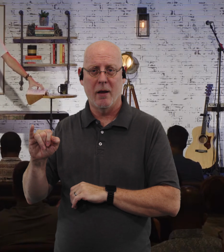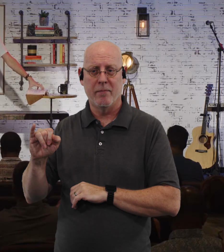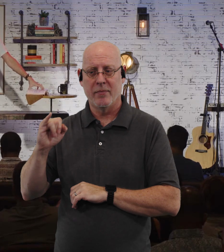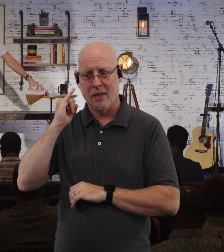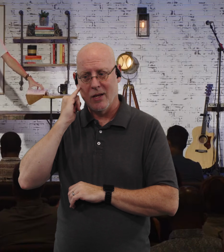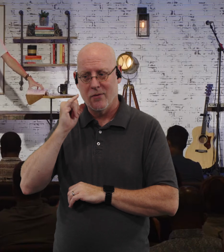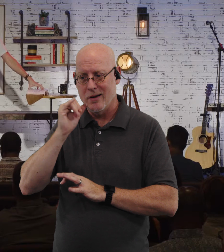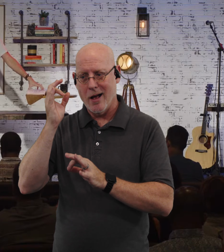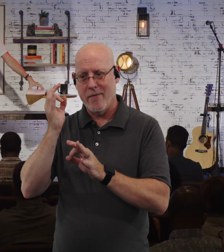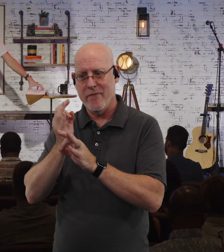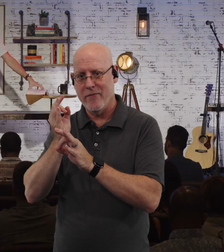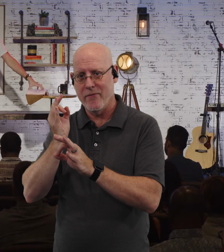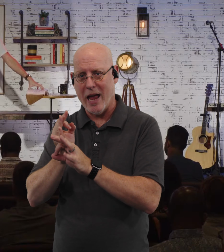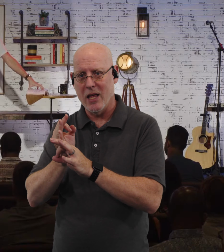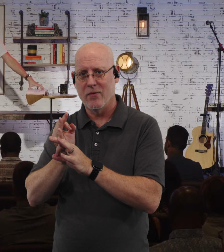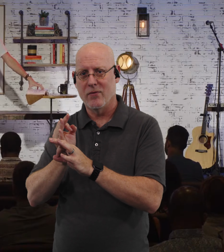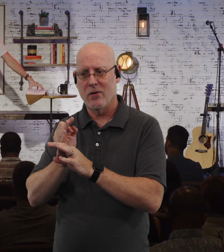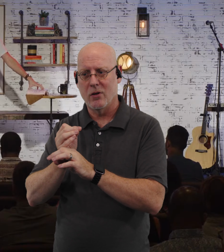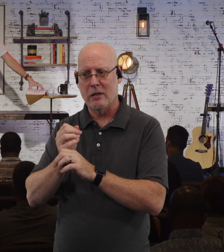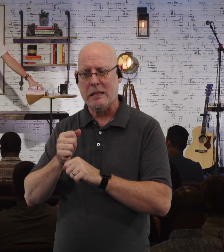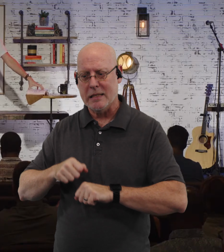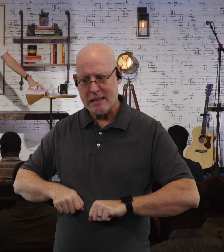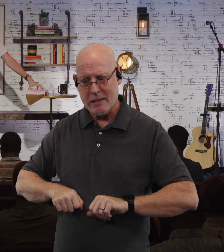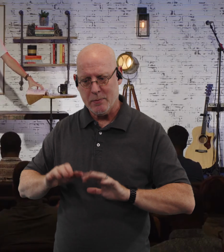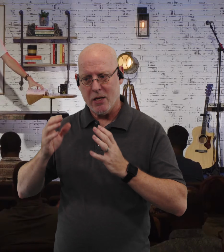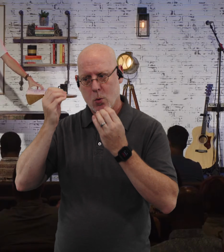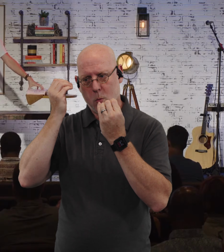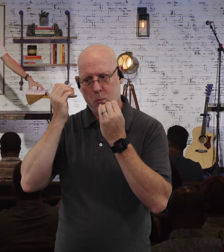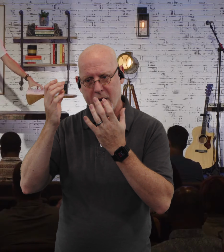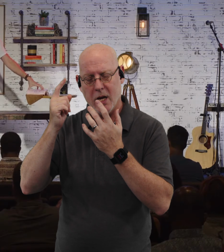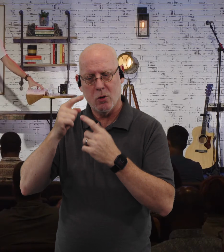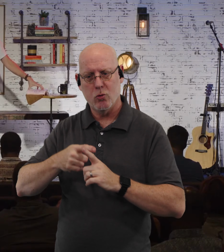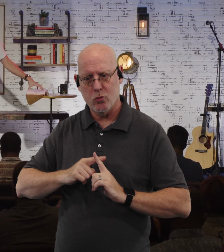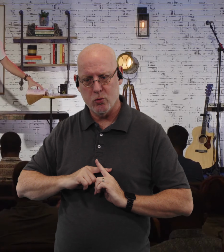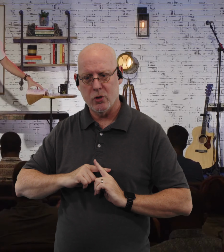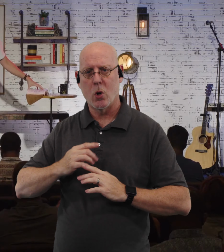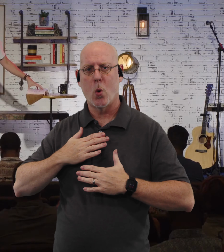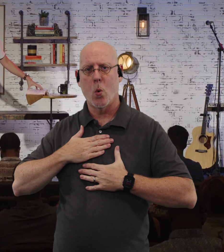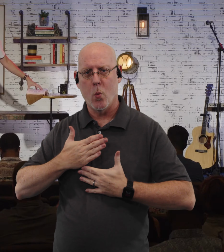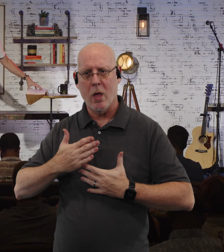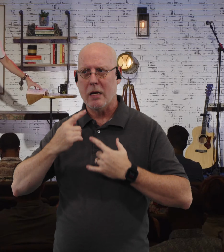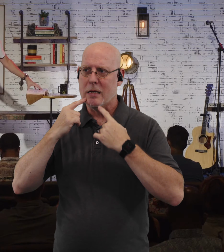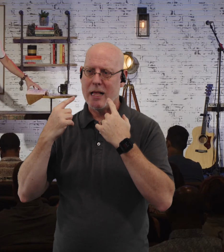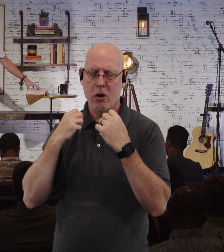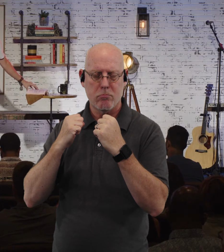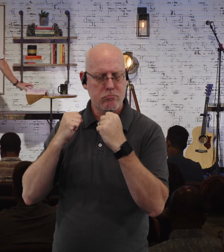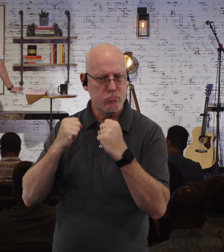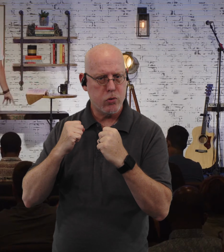if there were not faithful, submissive believers who were willing to declare with boldness, conviction, and